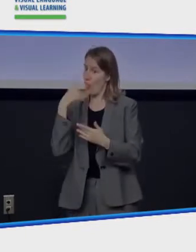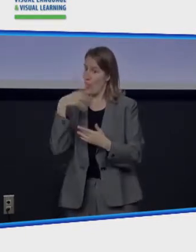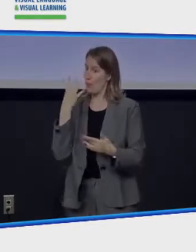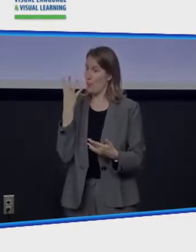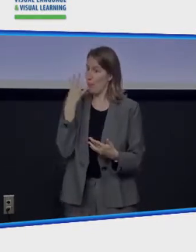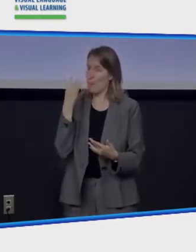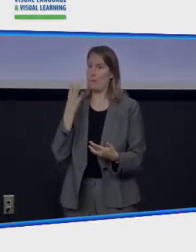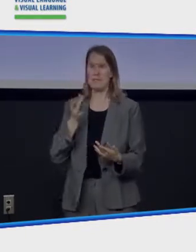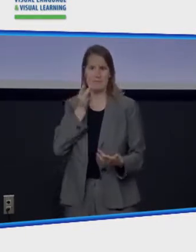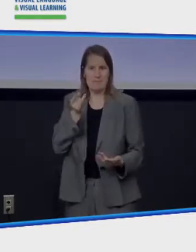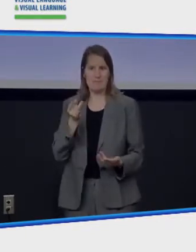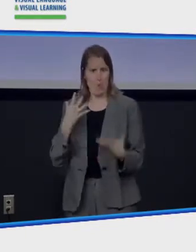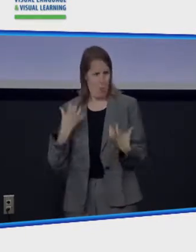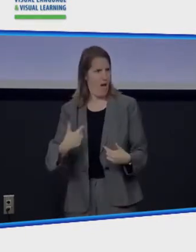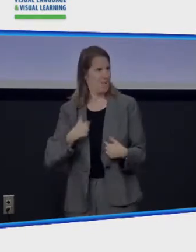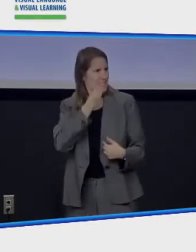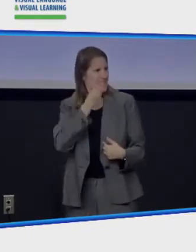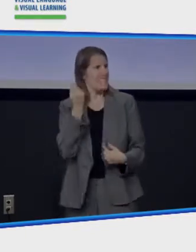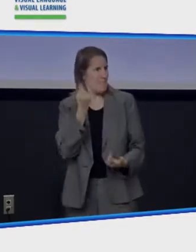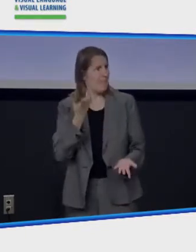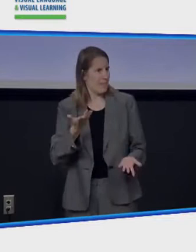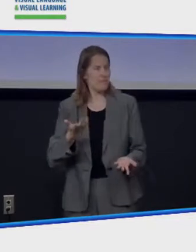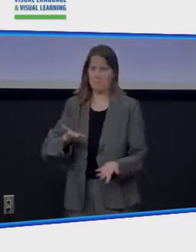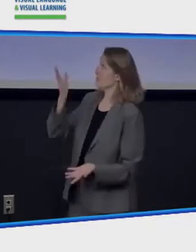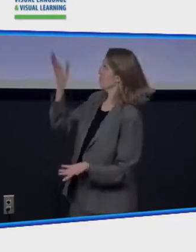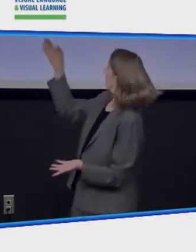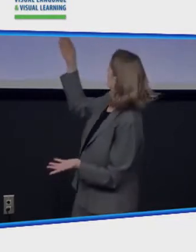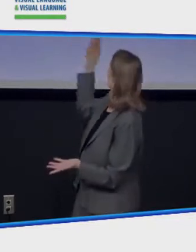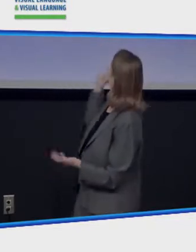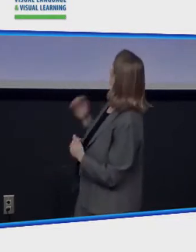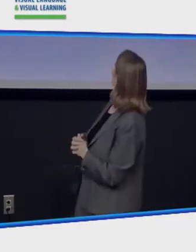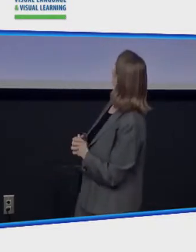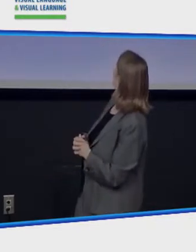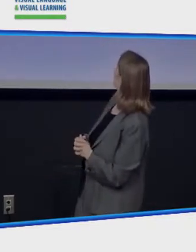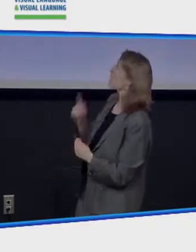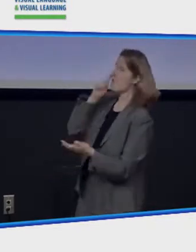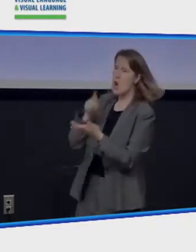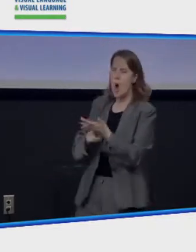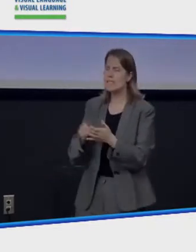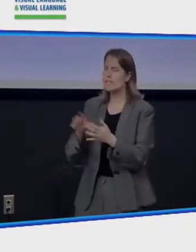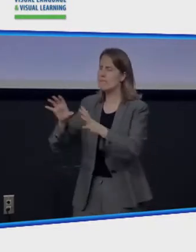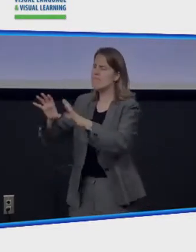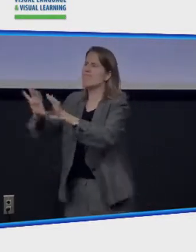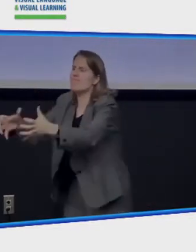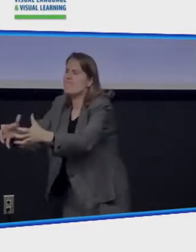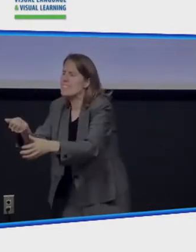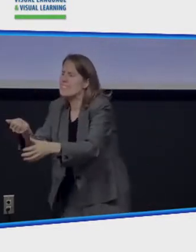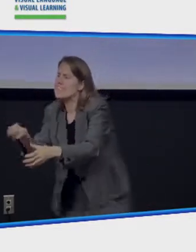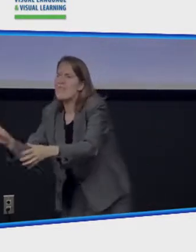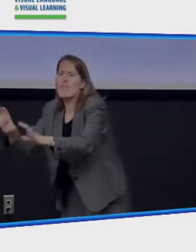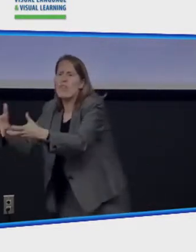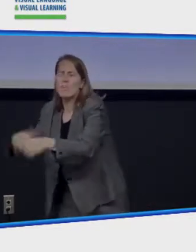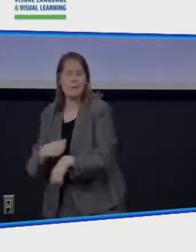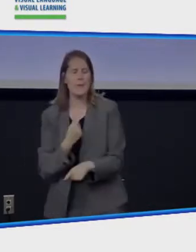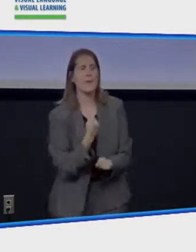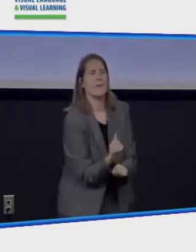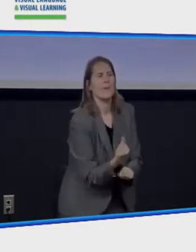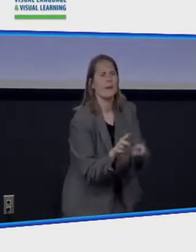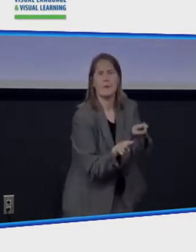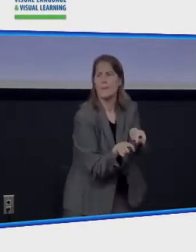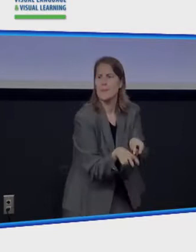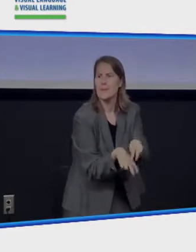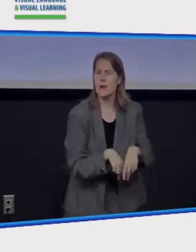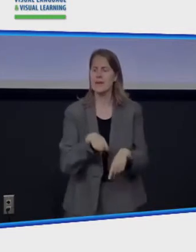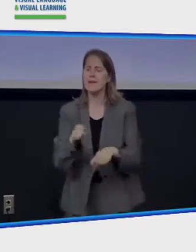animals in this scene. Now there's different groups, different distributions of animals, and you might think about, as the predator,